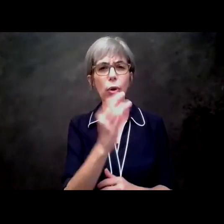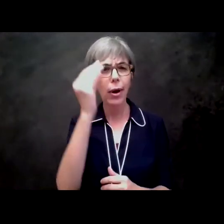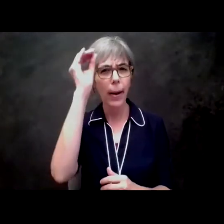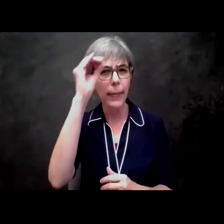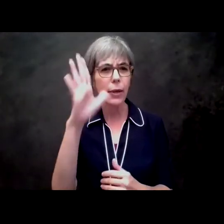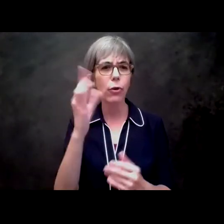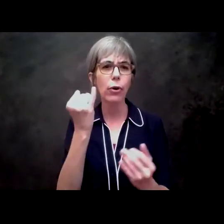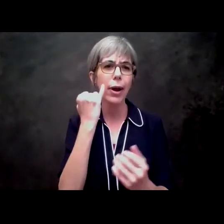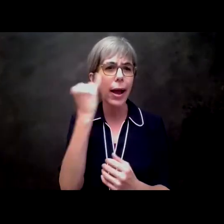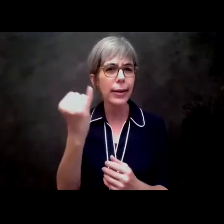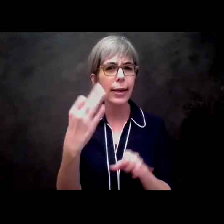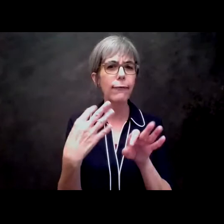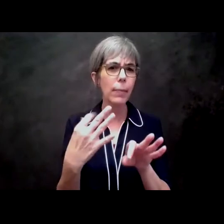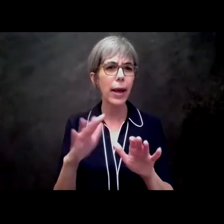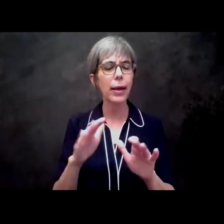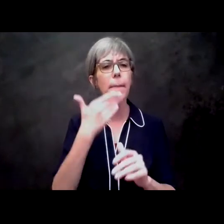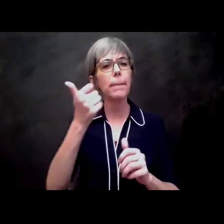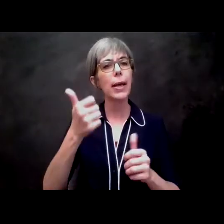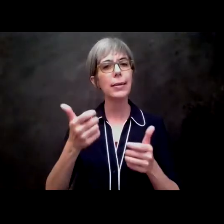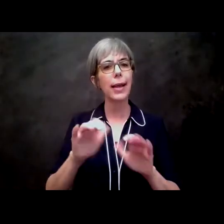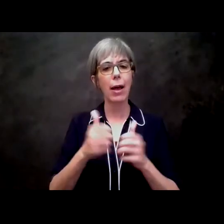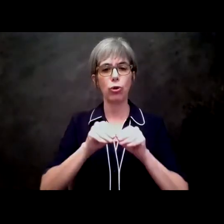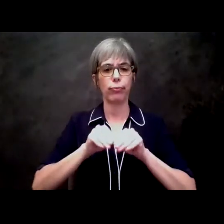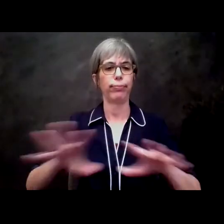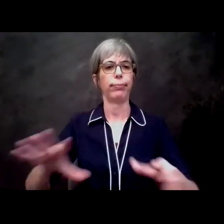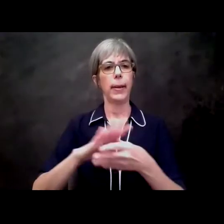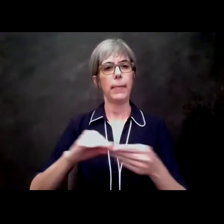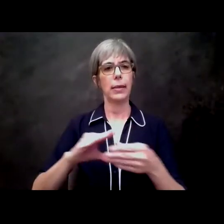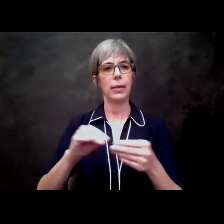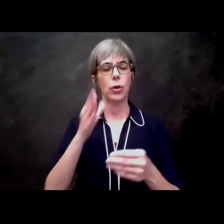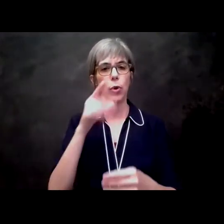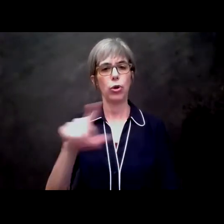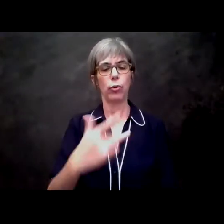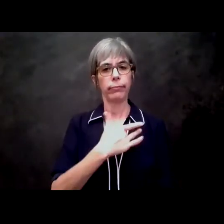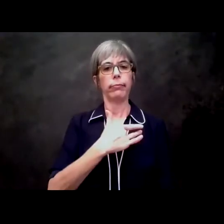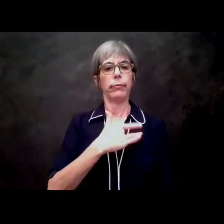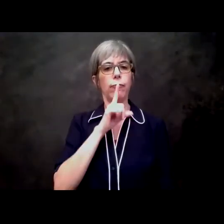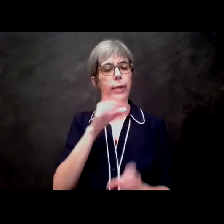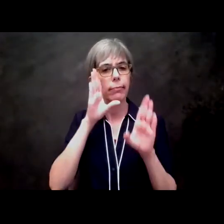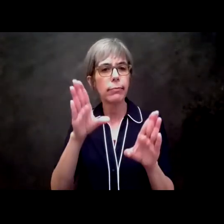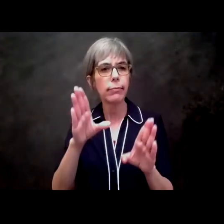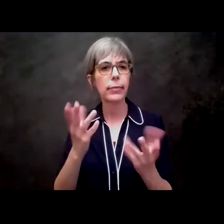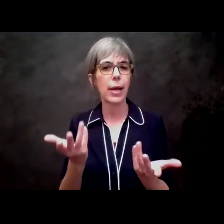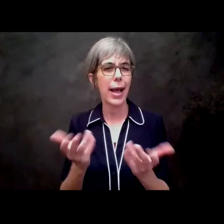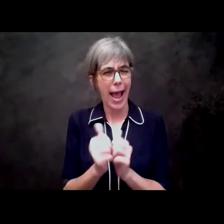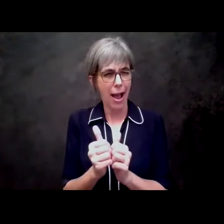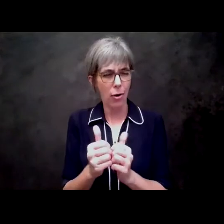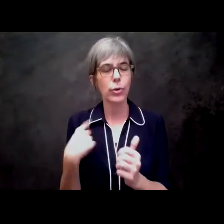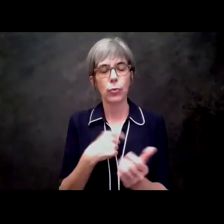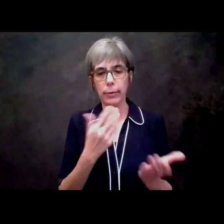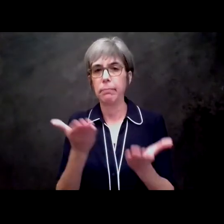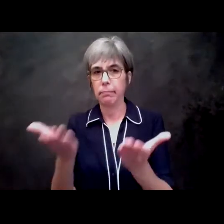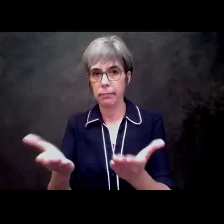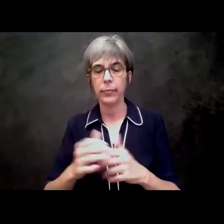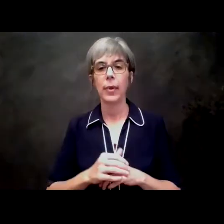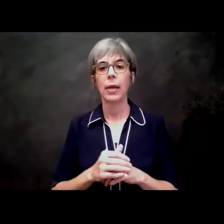would be effectively messaged to and what kind of messages would resonate. So we're looking forward to that meeting in the next couple